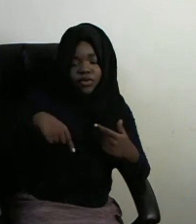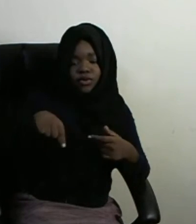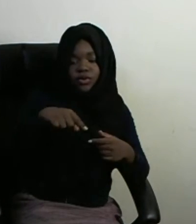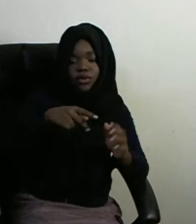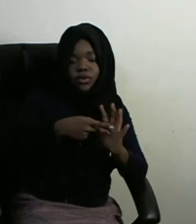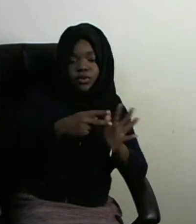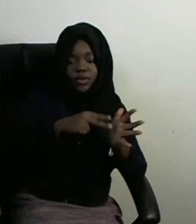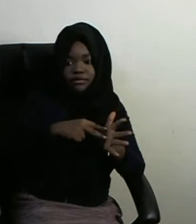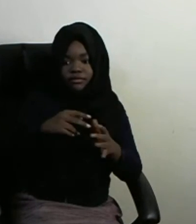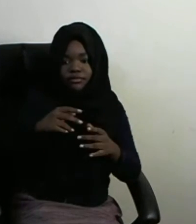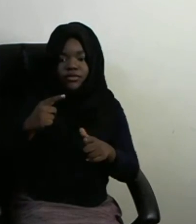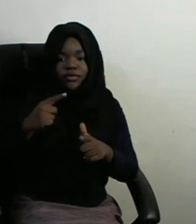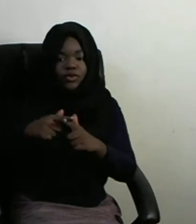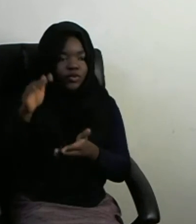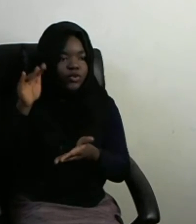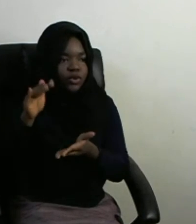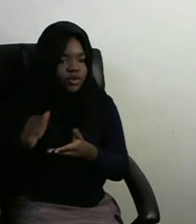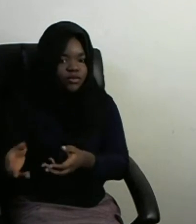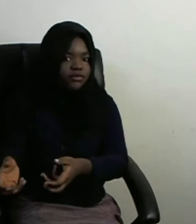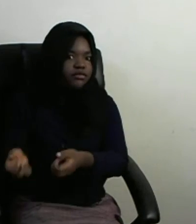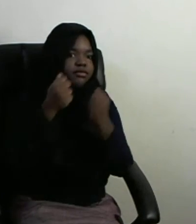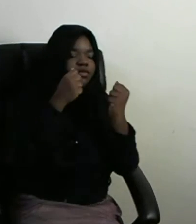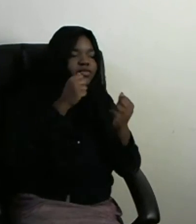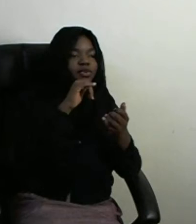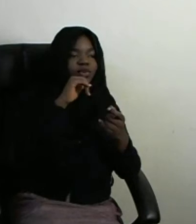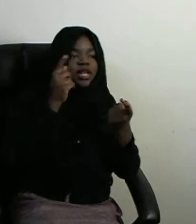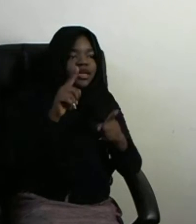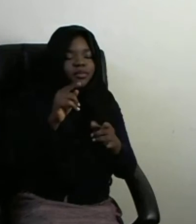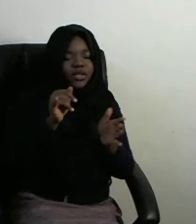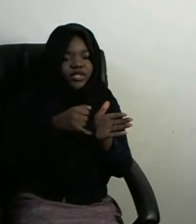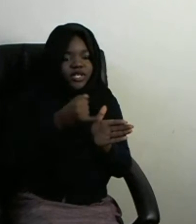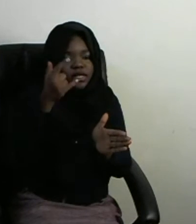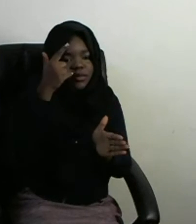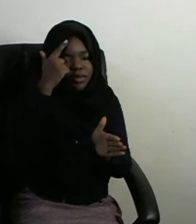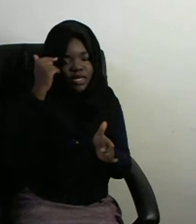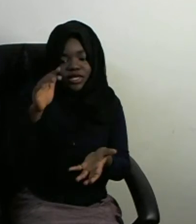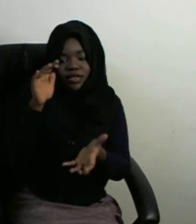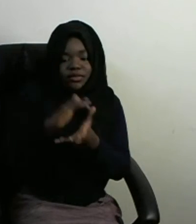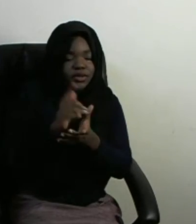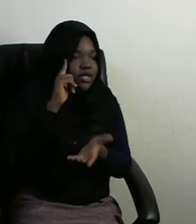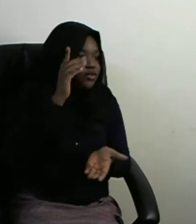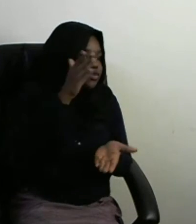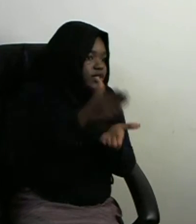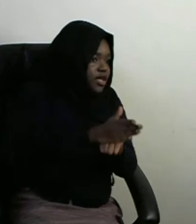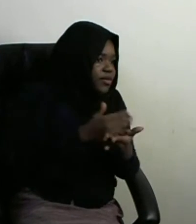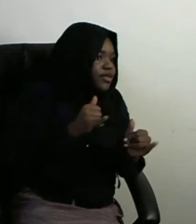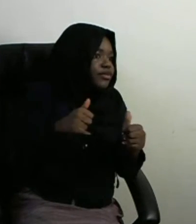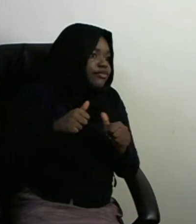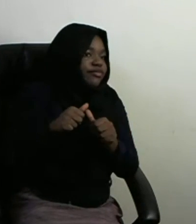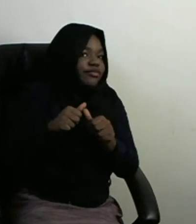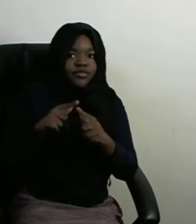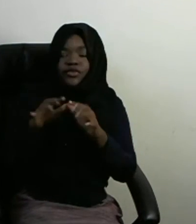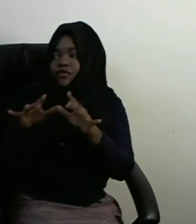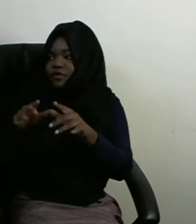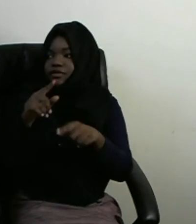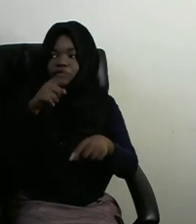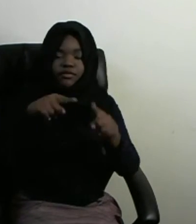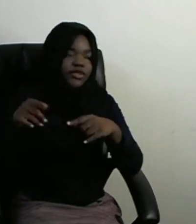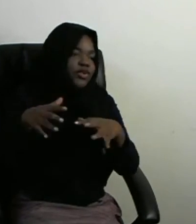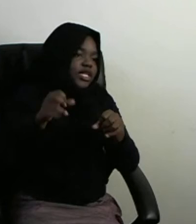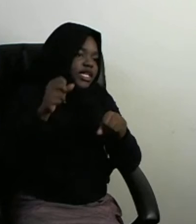weaning her off is not going to happen just because she got married. It takes time